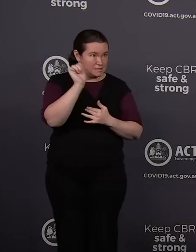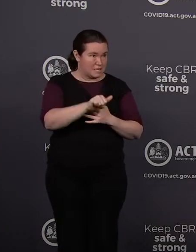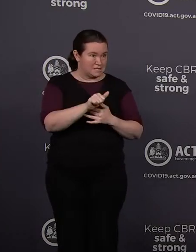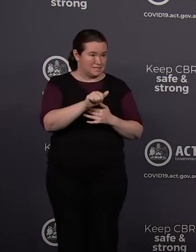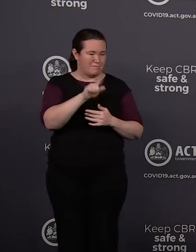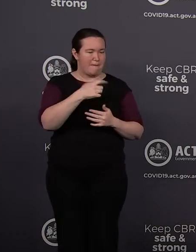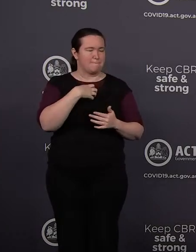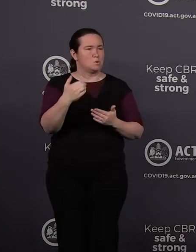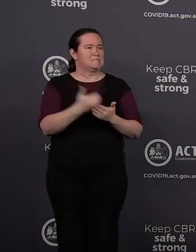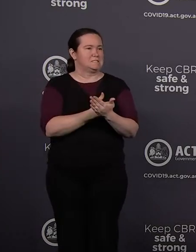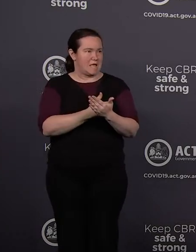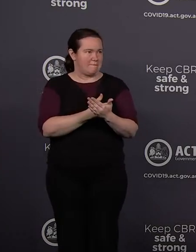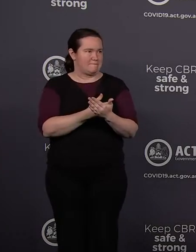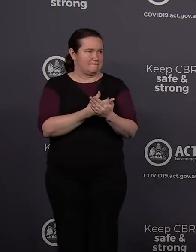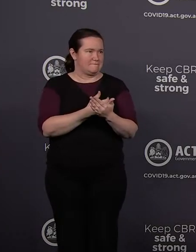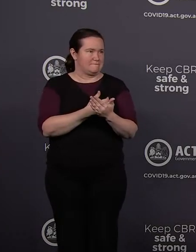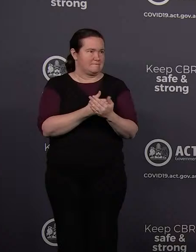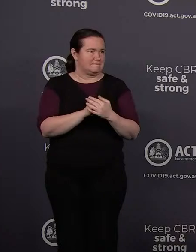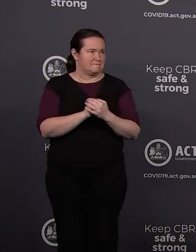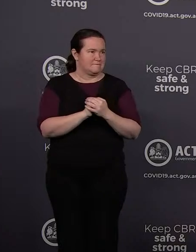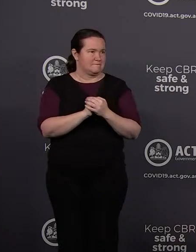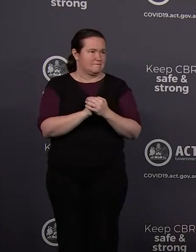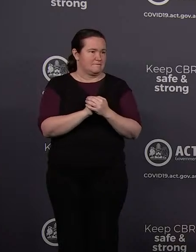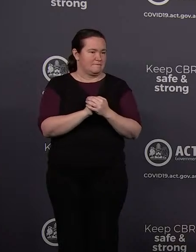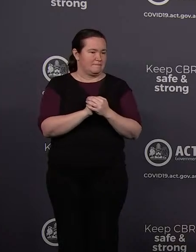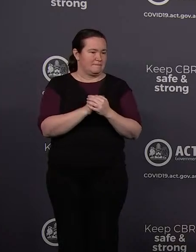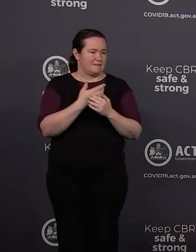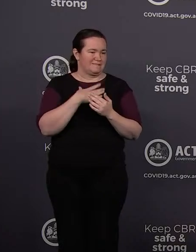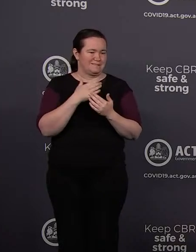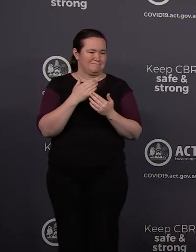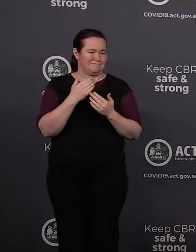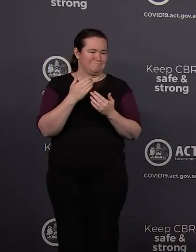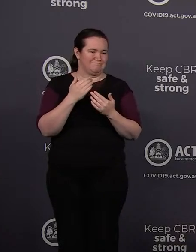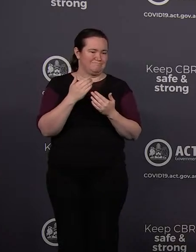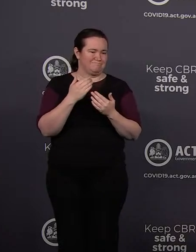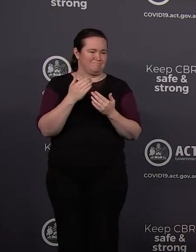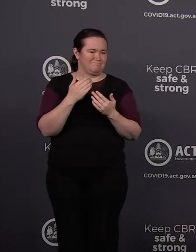and auto-enable a safe pathway forward.